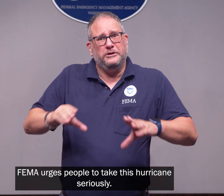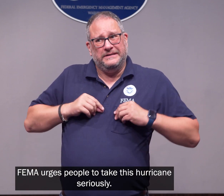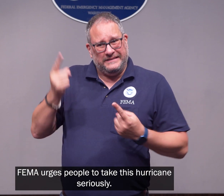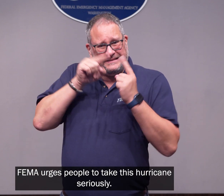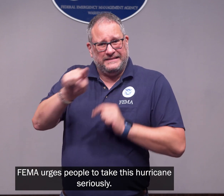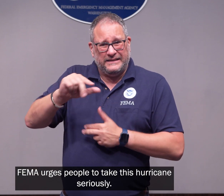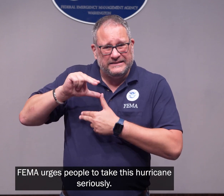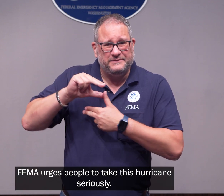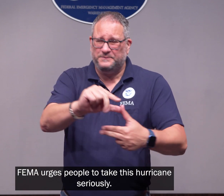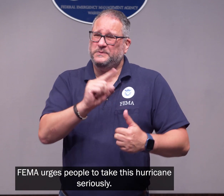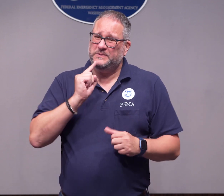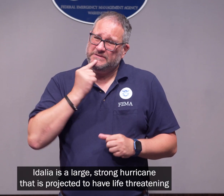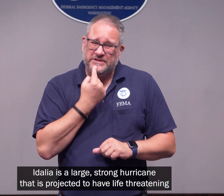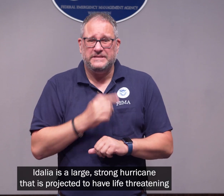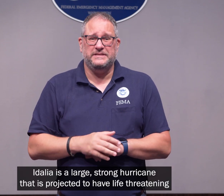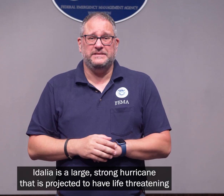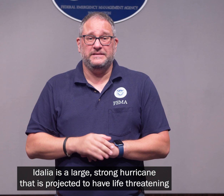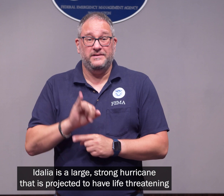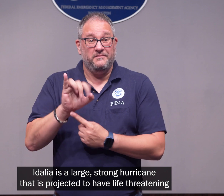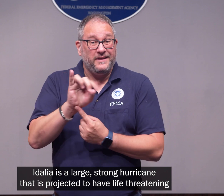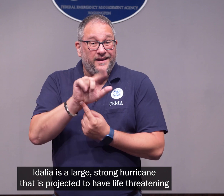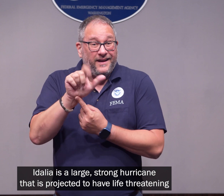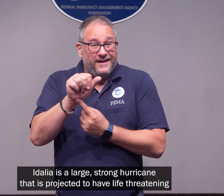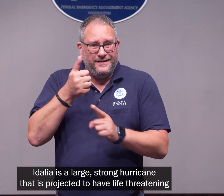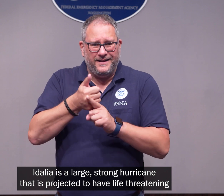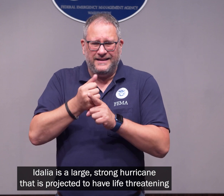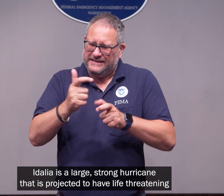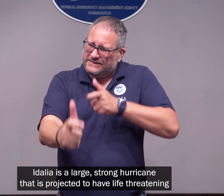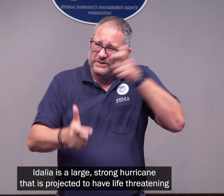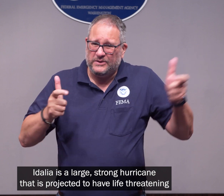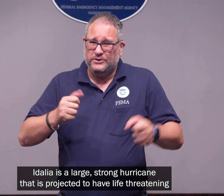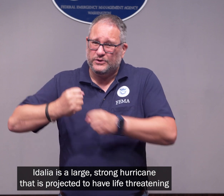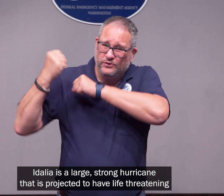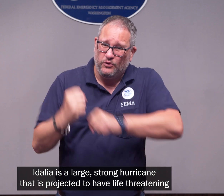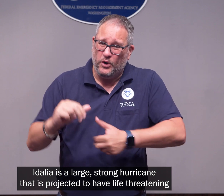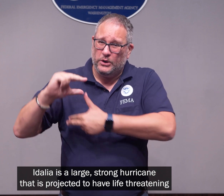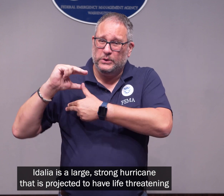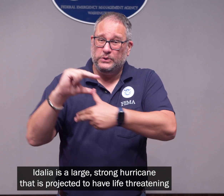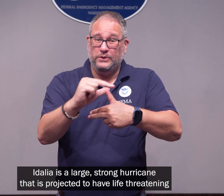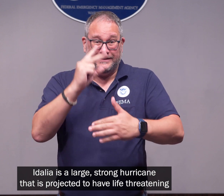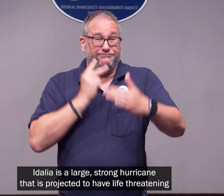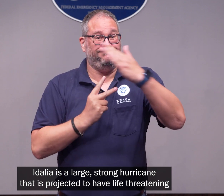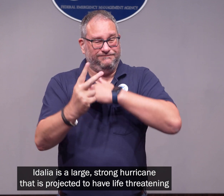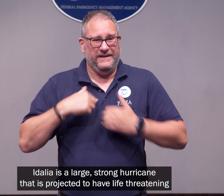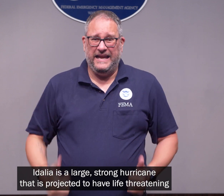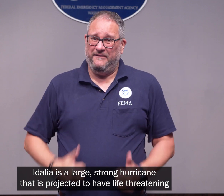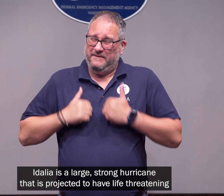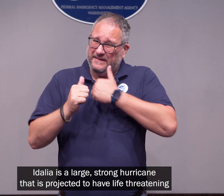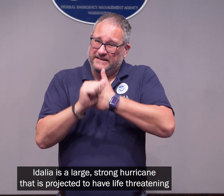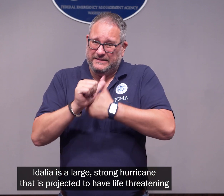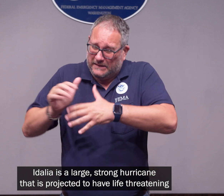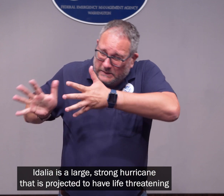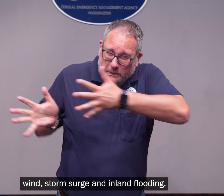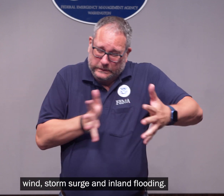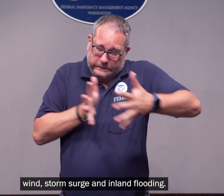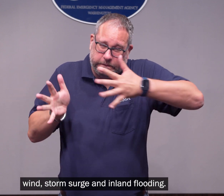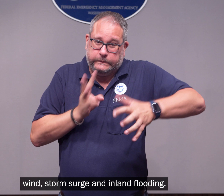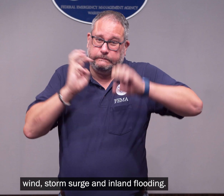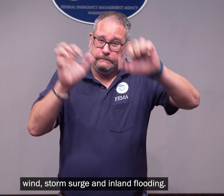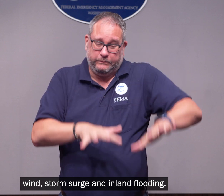this hurricane seriously. Idalia is a large, strong hurricane that is projected to have life-threatening wind,